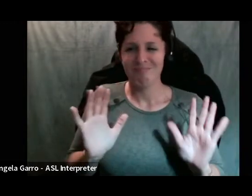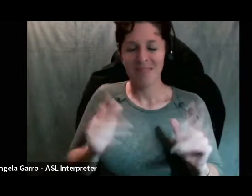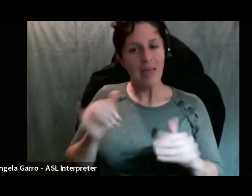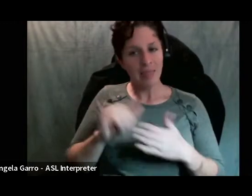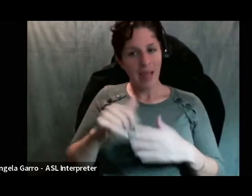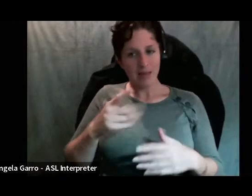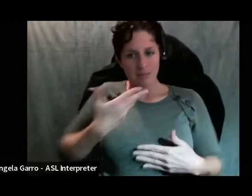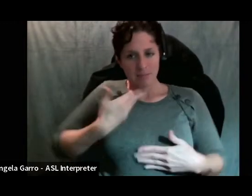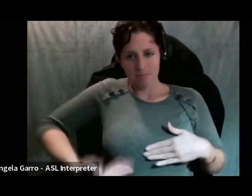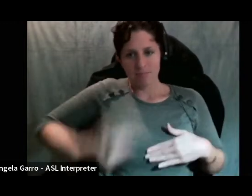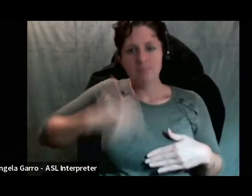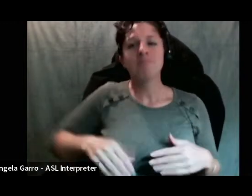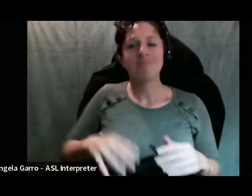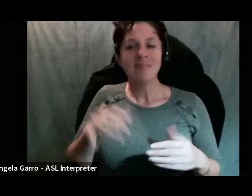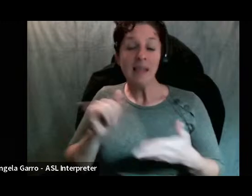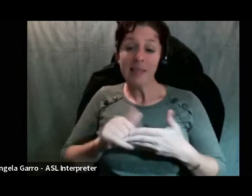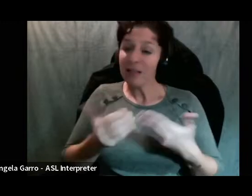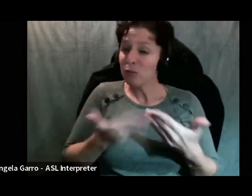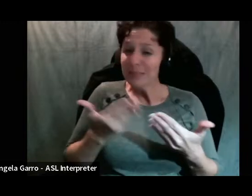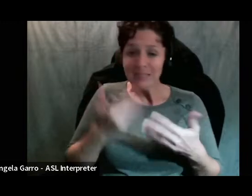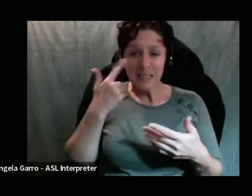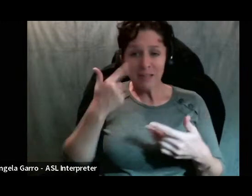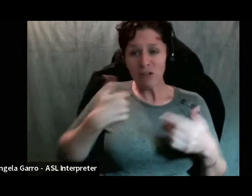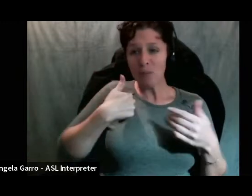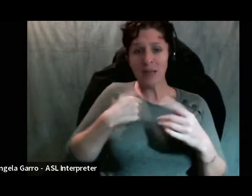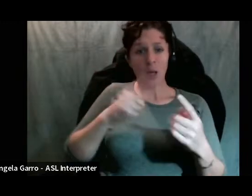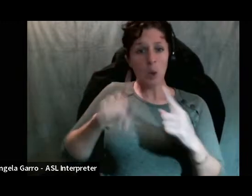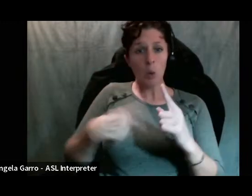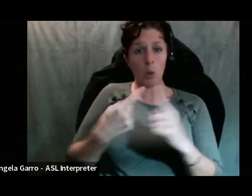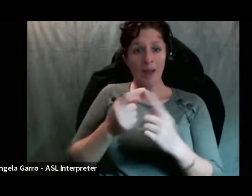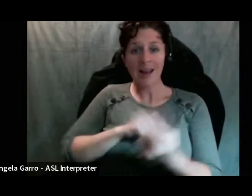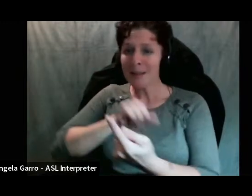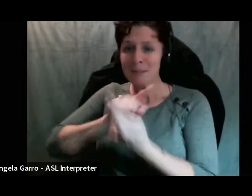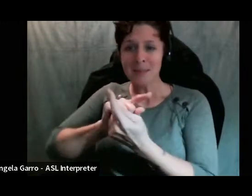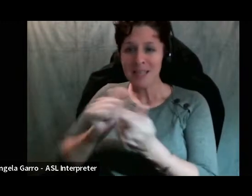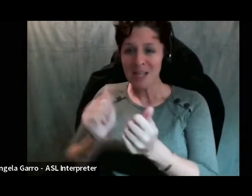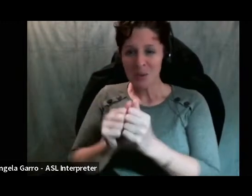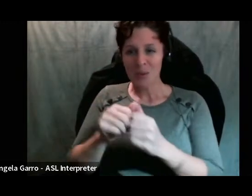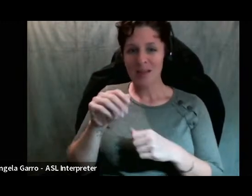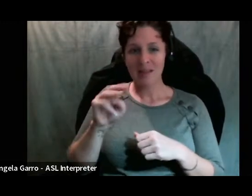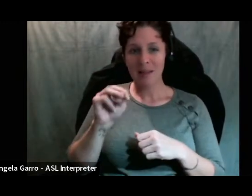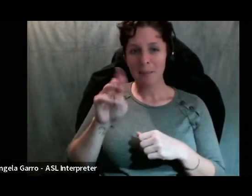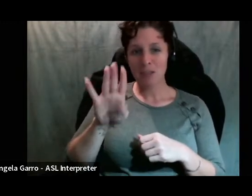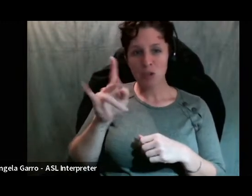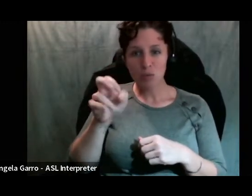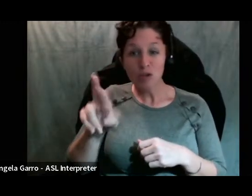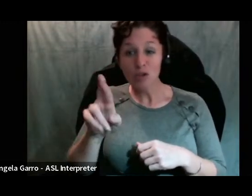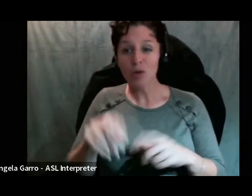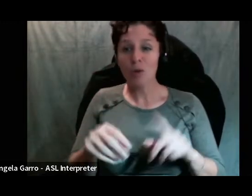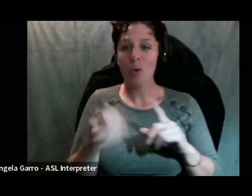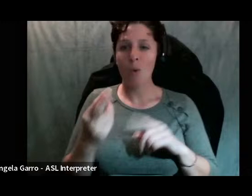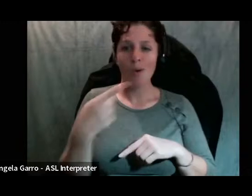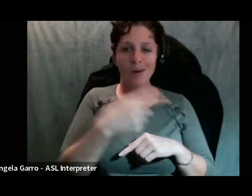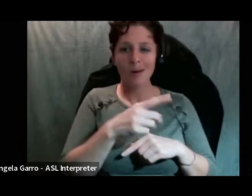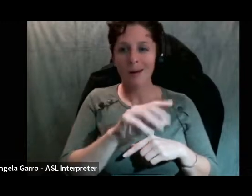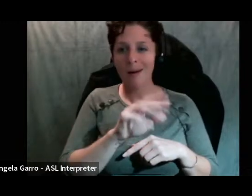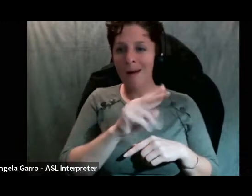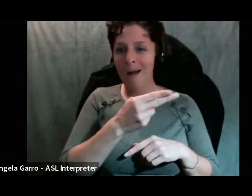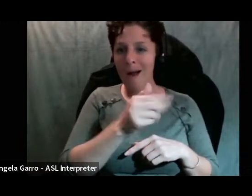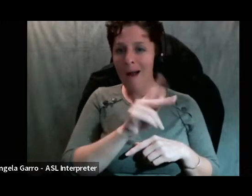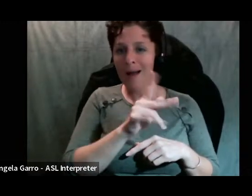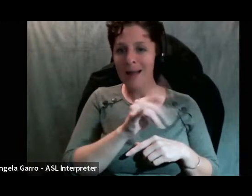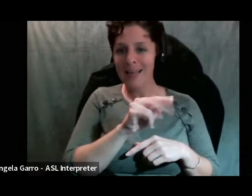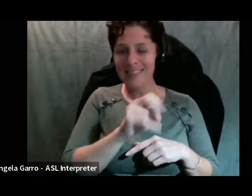that's why it's been easy for me when I meet with Mr. Booker or Mr. Hawkins. We have